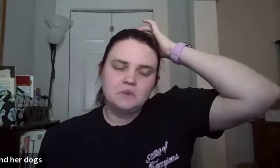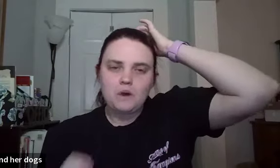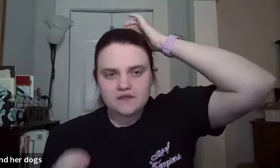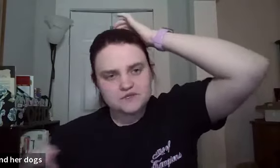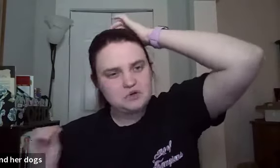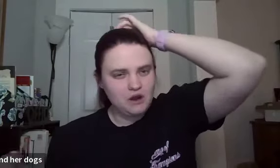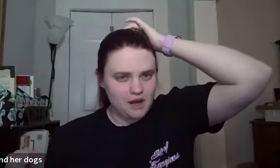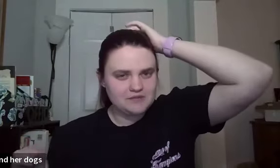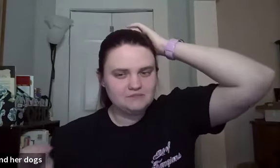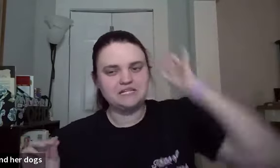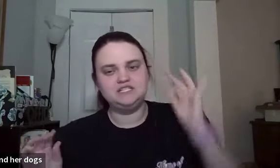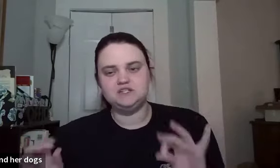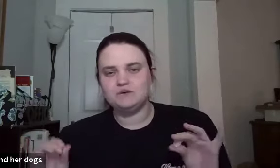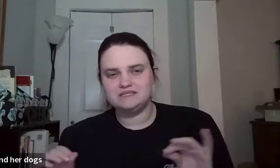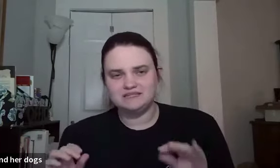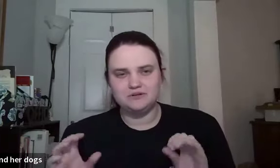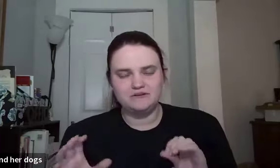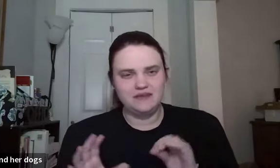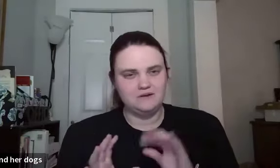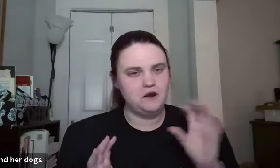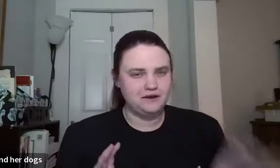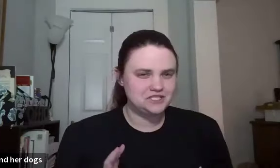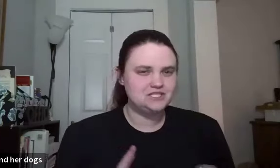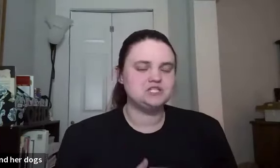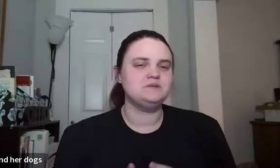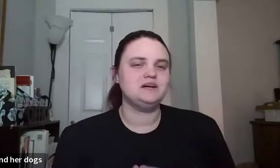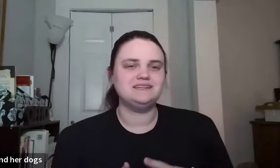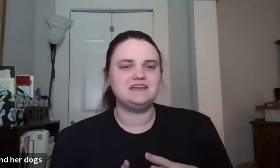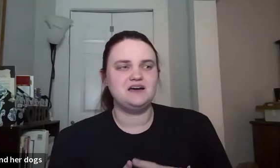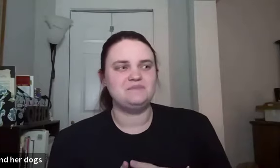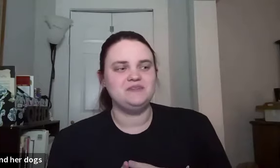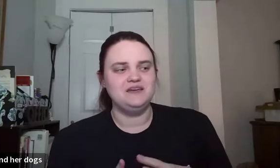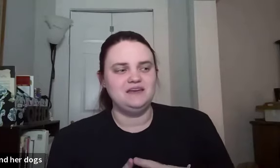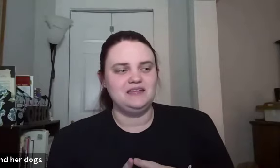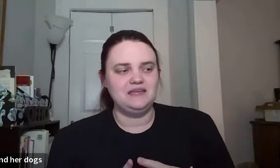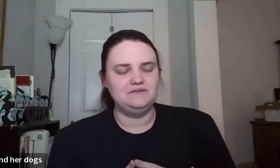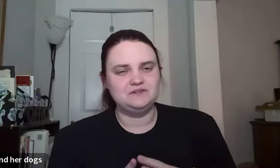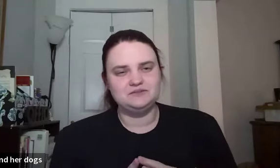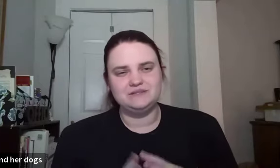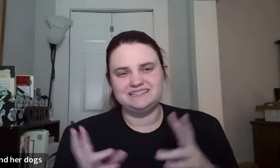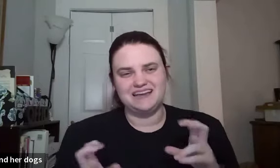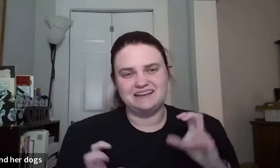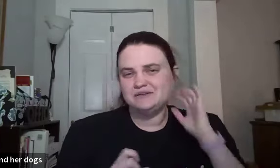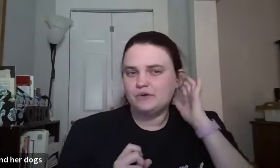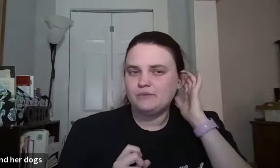One of them is more common, but I do always like to put on the air of caution just because if you don't do it exactly one